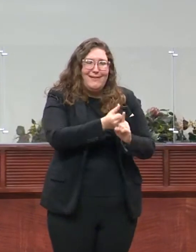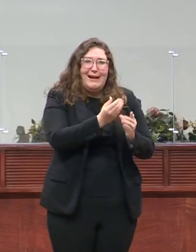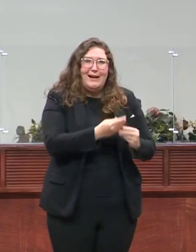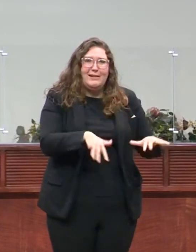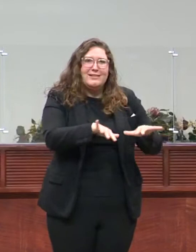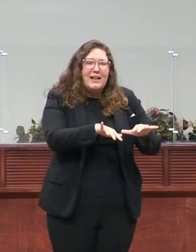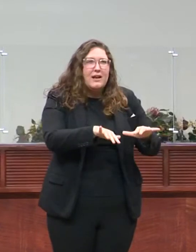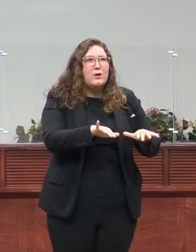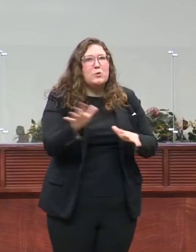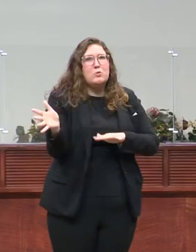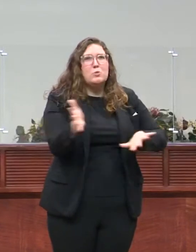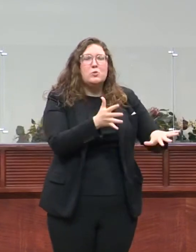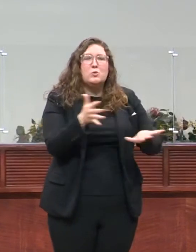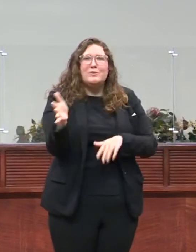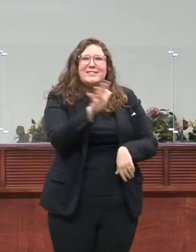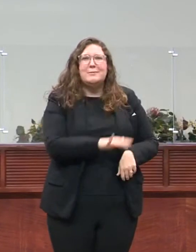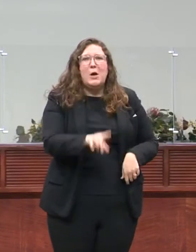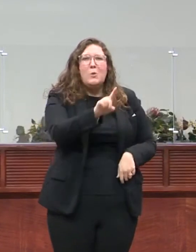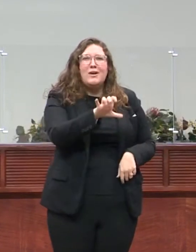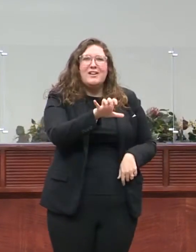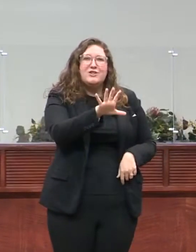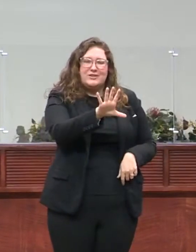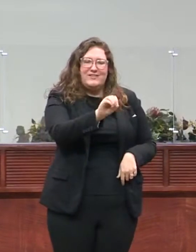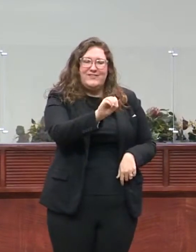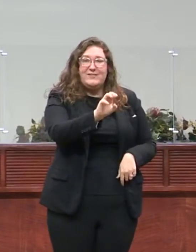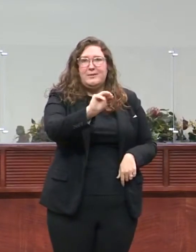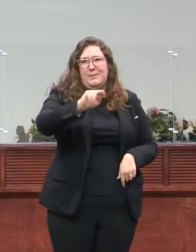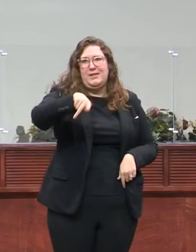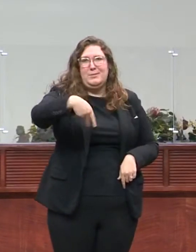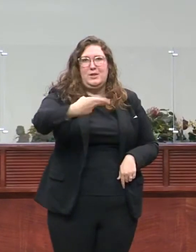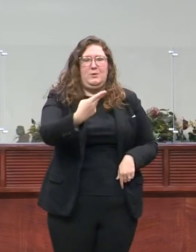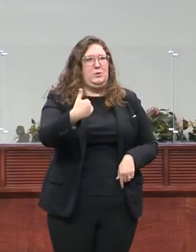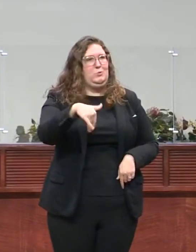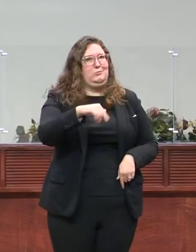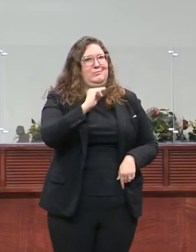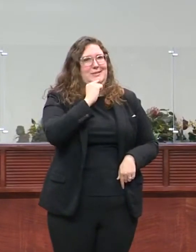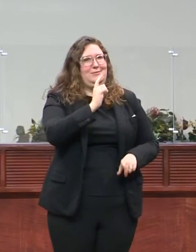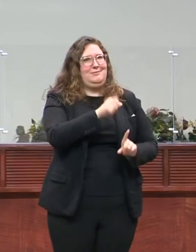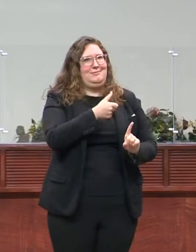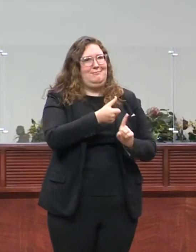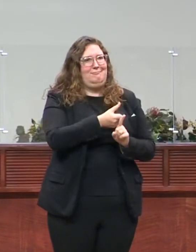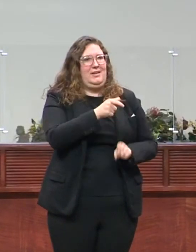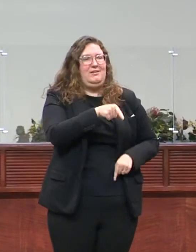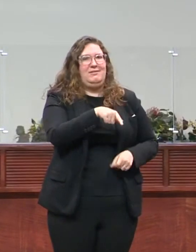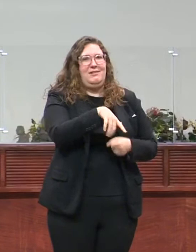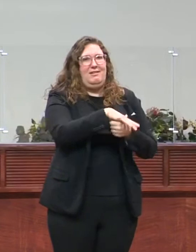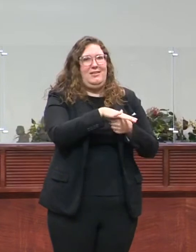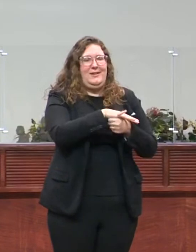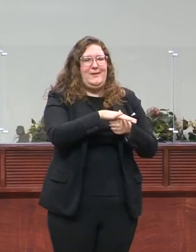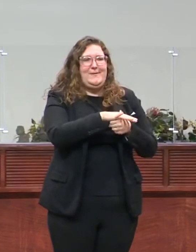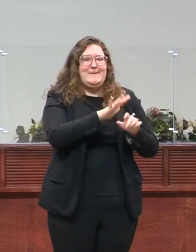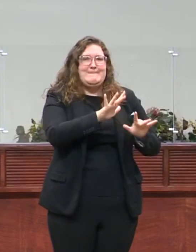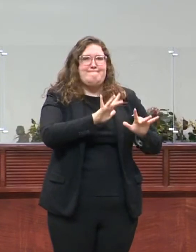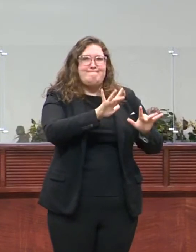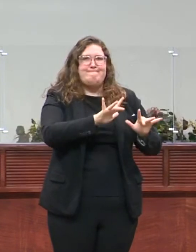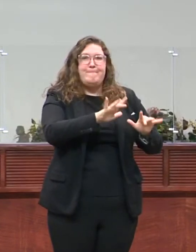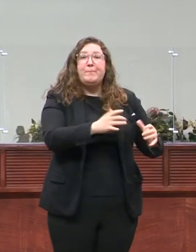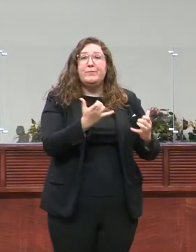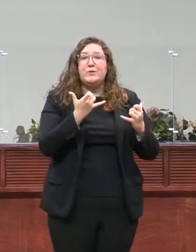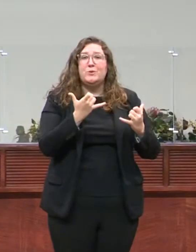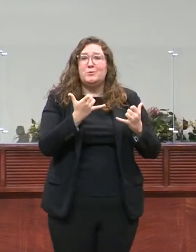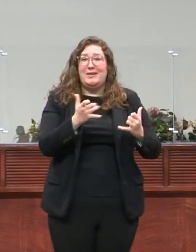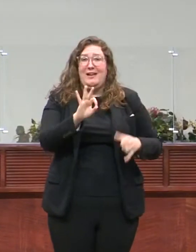hour, we know that they have been significantly impacted in that area. Earlier today, the Florida Task